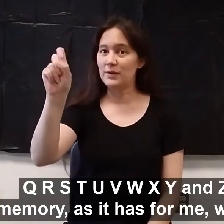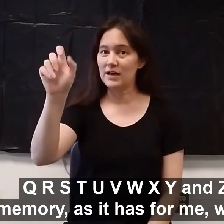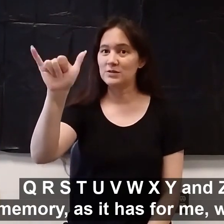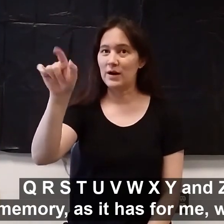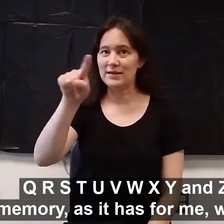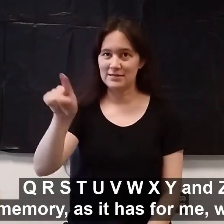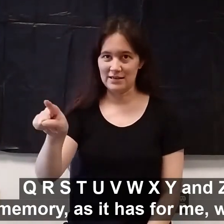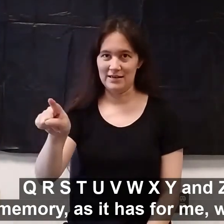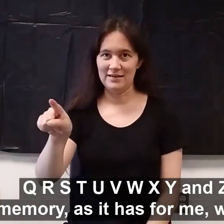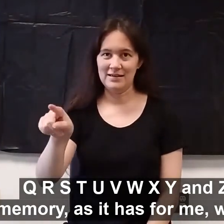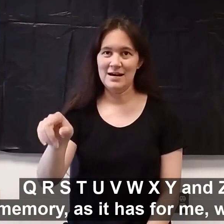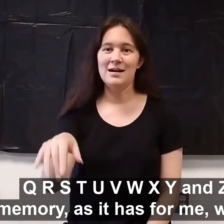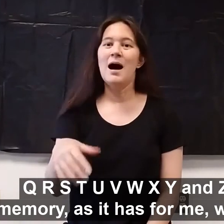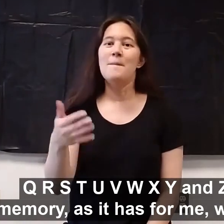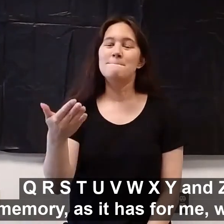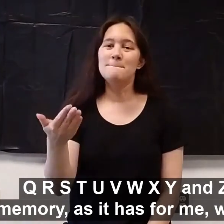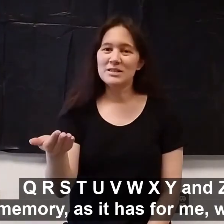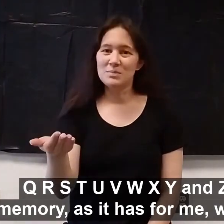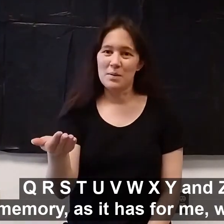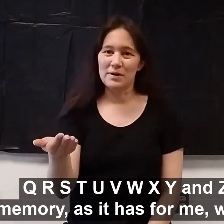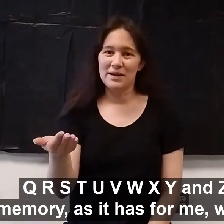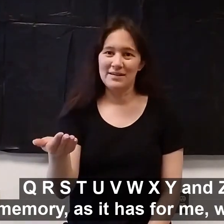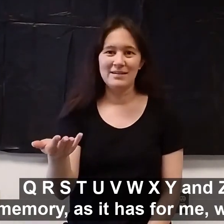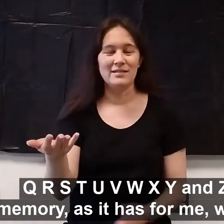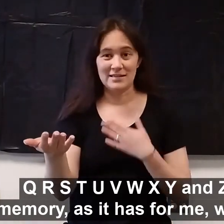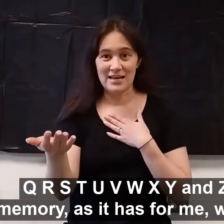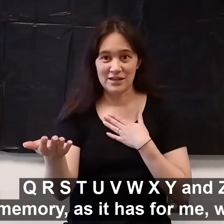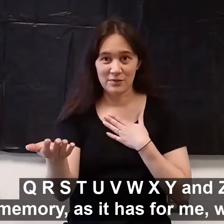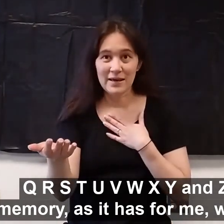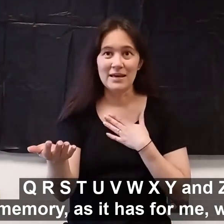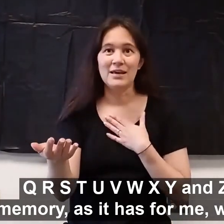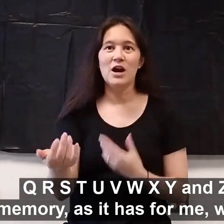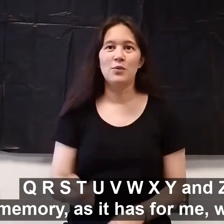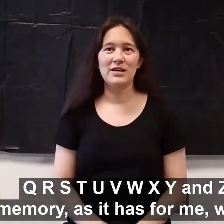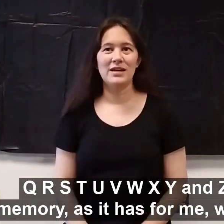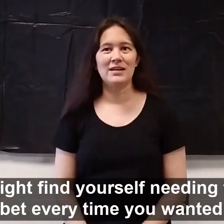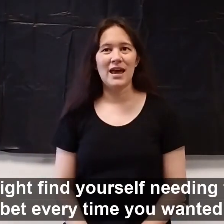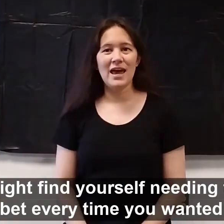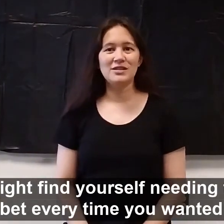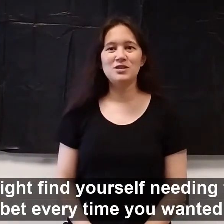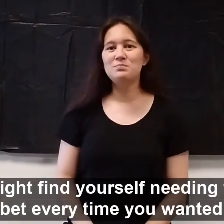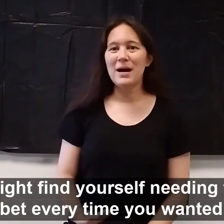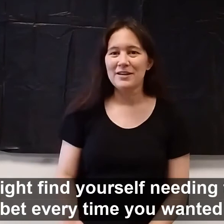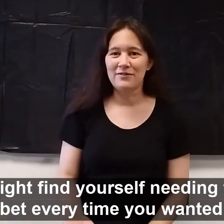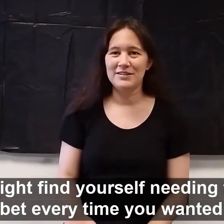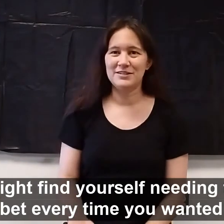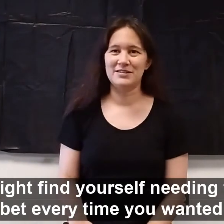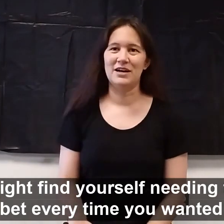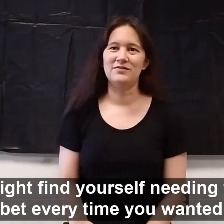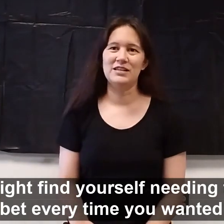X, Y, and Z. Muscle memory, as it has for me, would kick in, and you might find yourself needing to